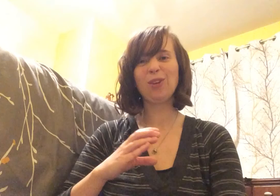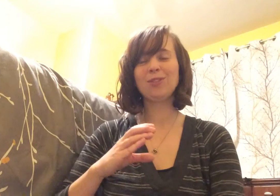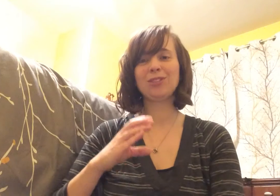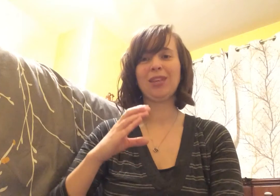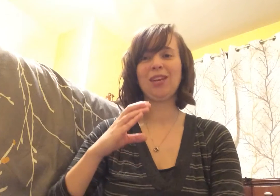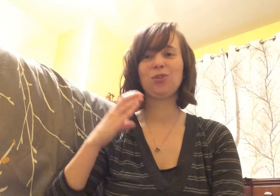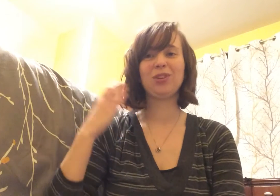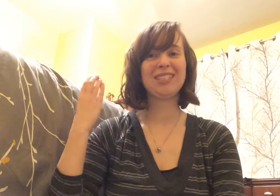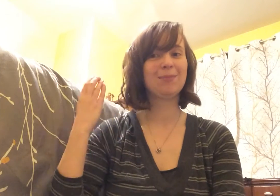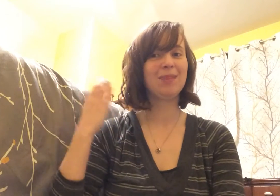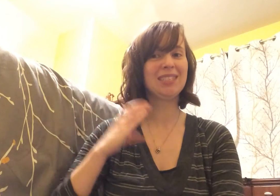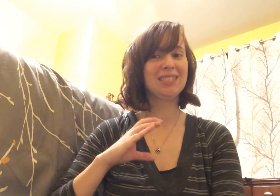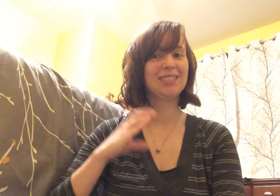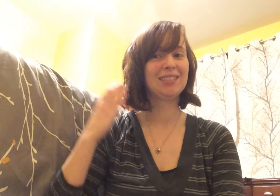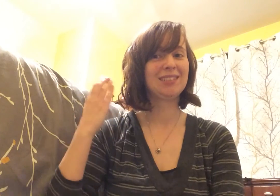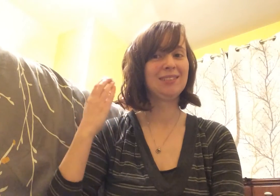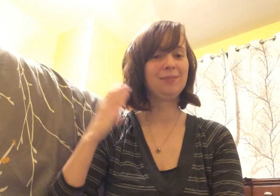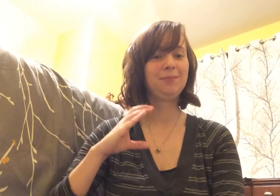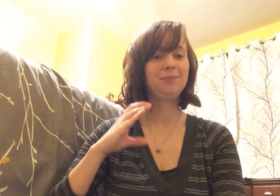almost, so like Christmas.